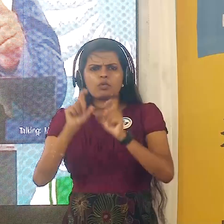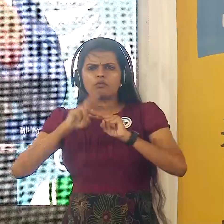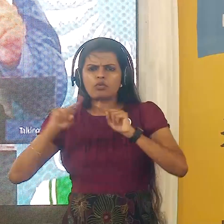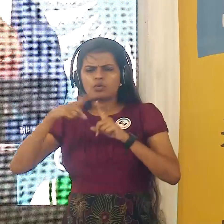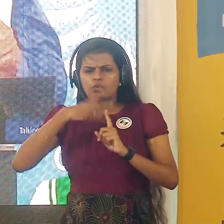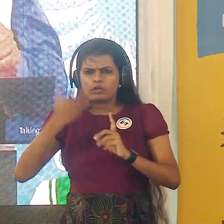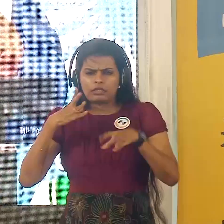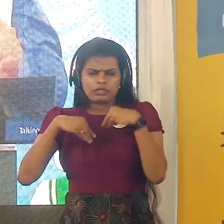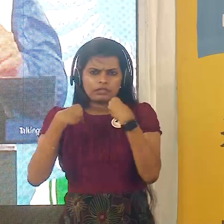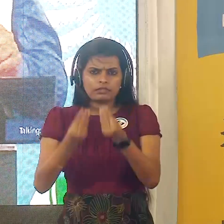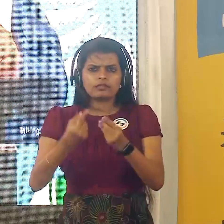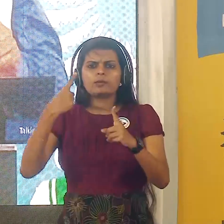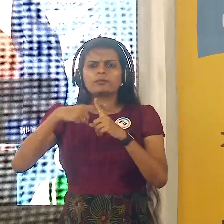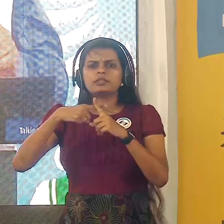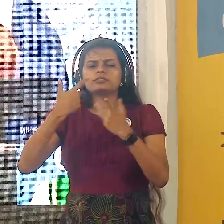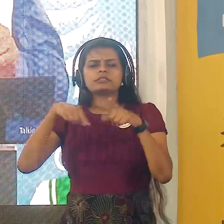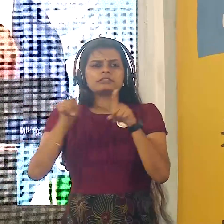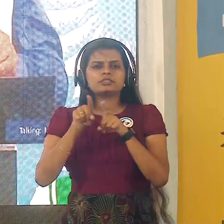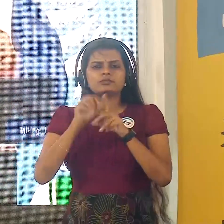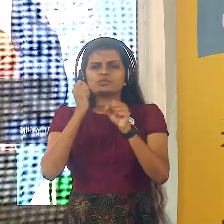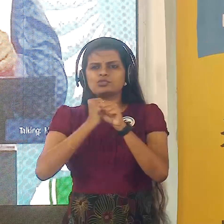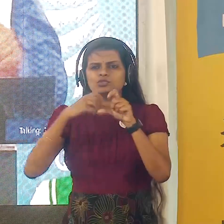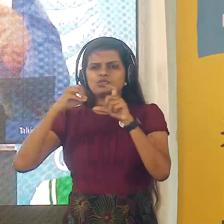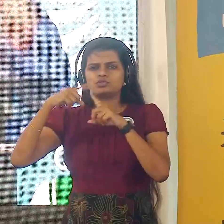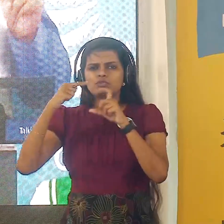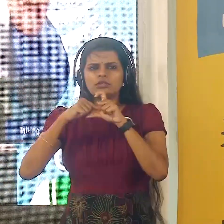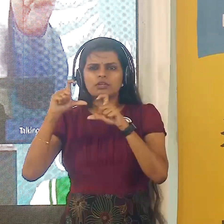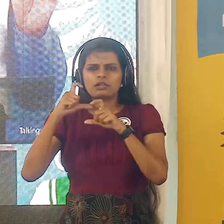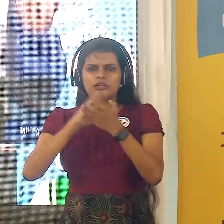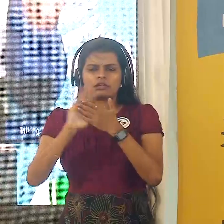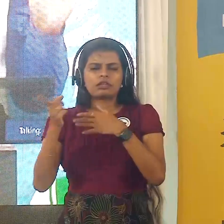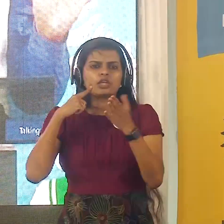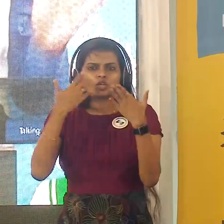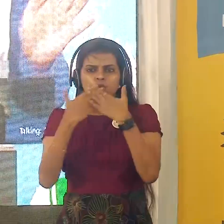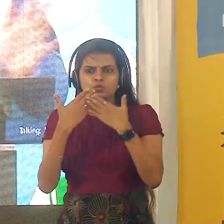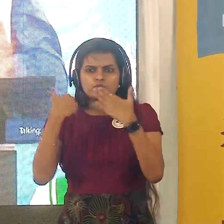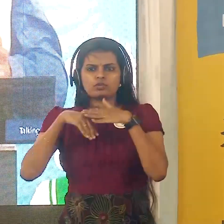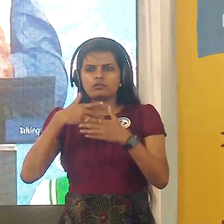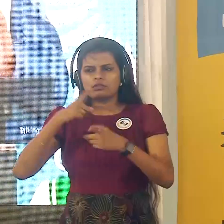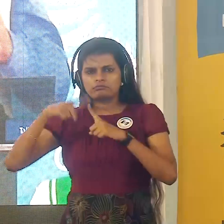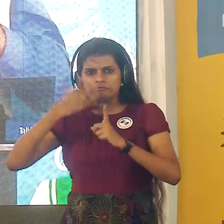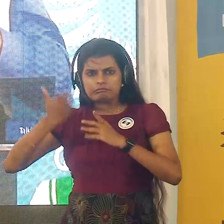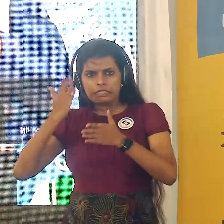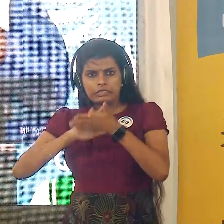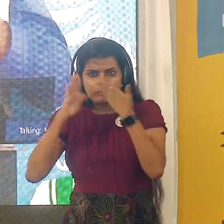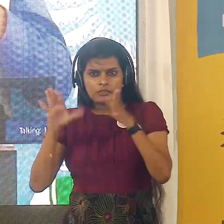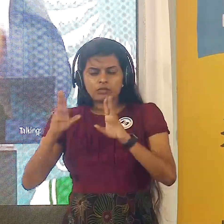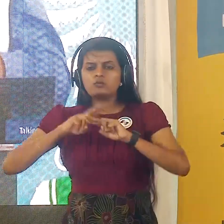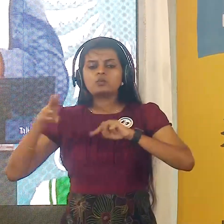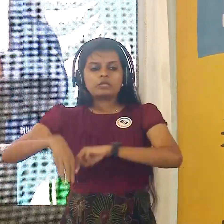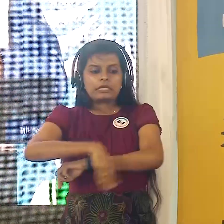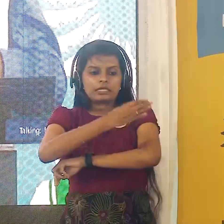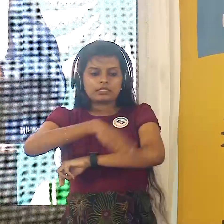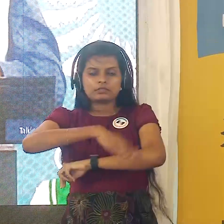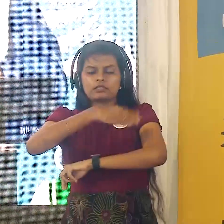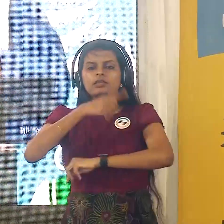by involving the Norwegian Geotech Institute to all our engineering staff in